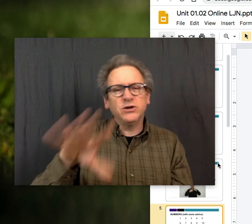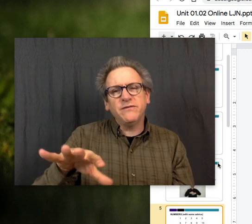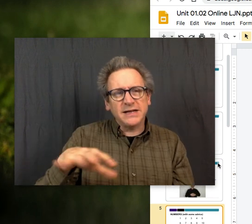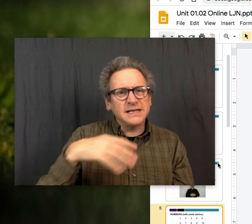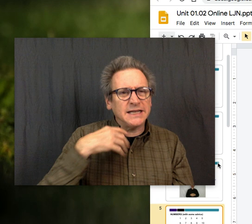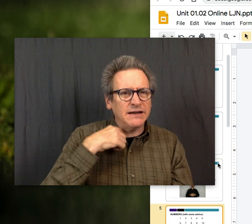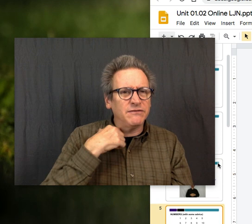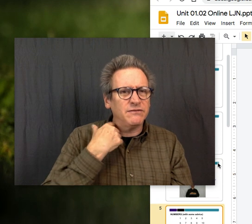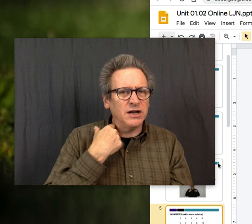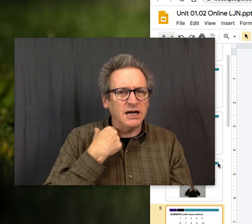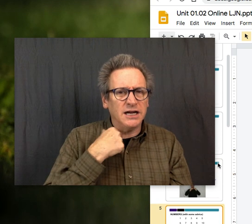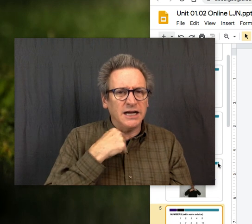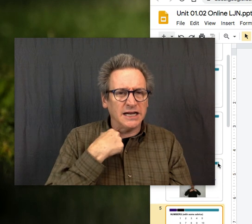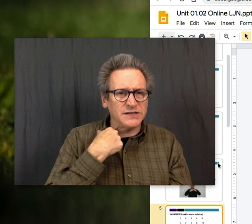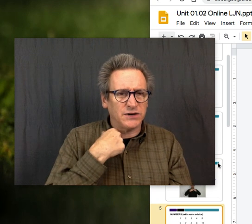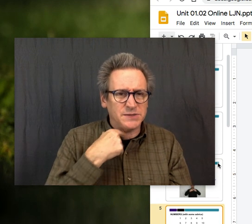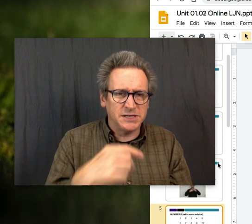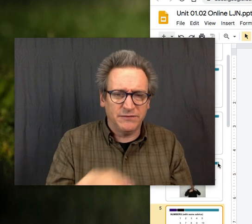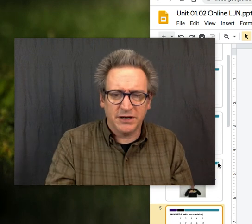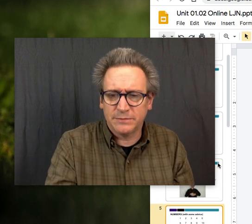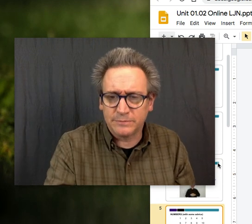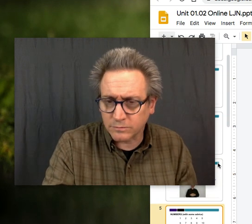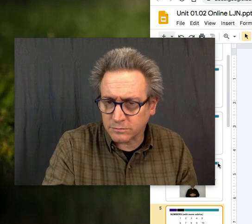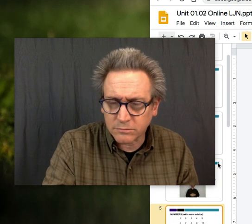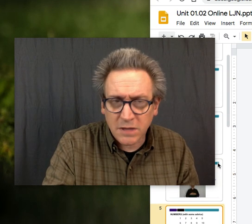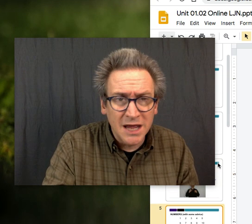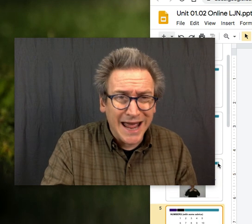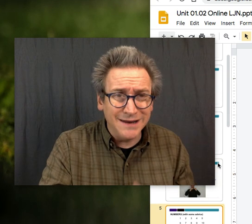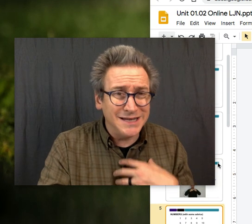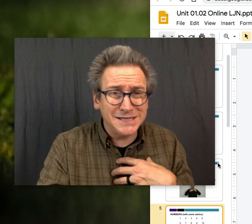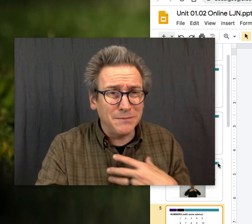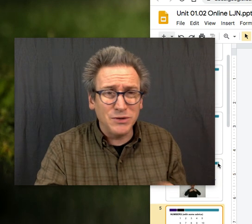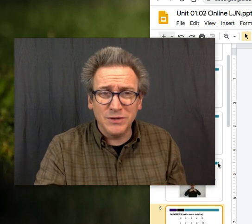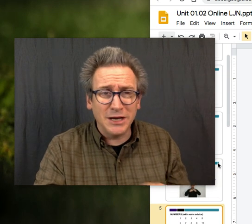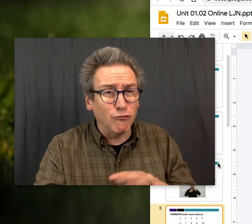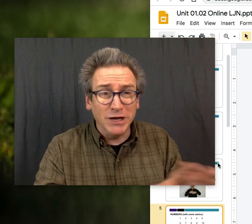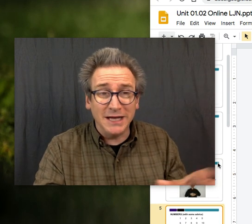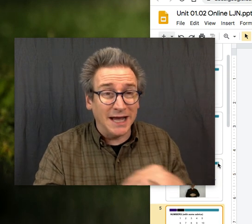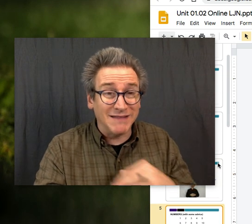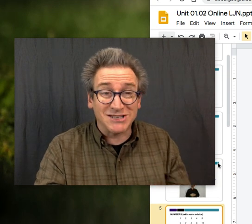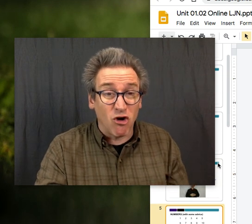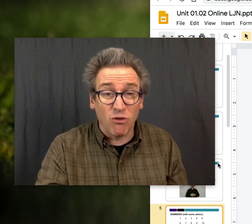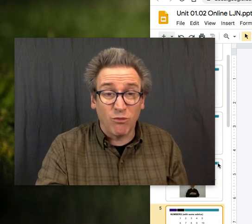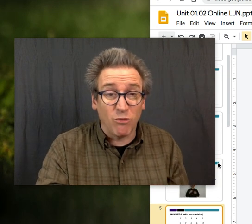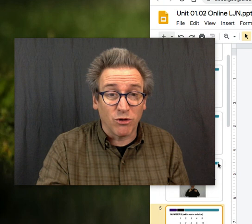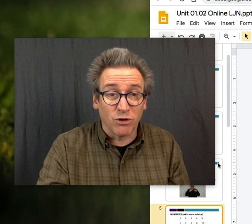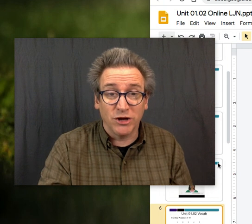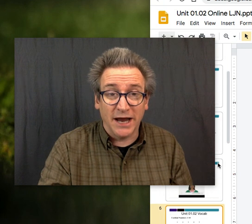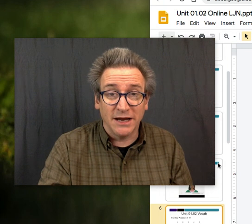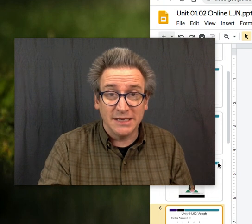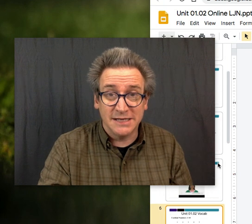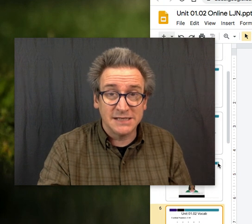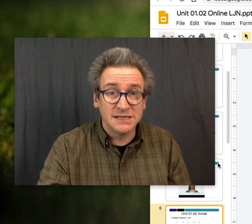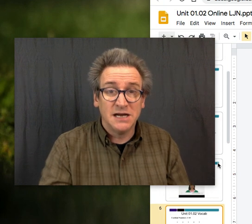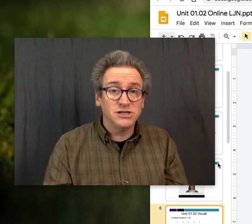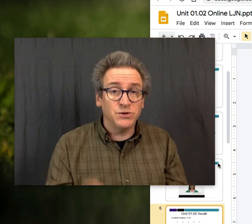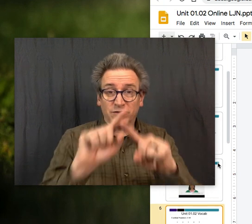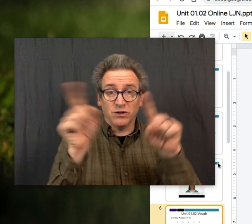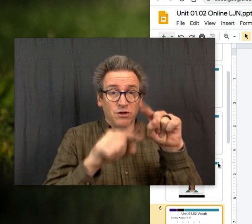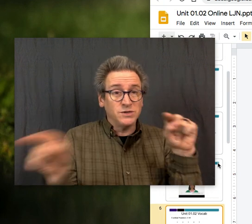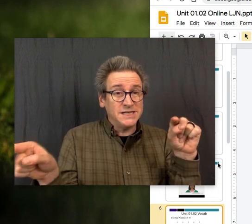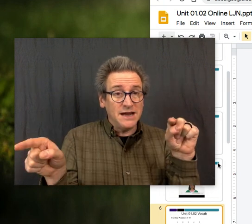It's good advice that they give. It is very specific. And this subunit, really, that's all we're going to look at, is this.